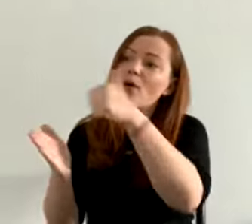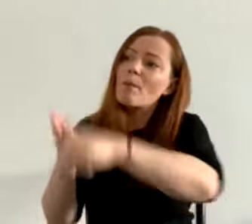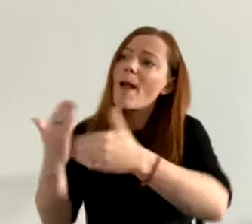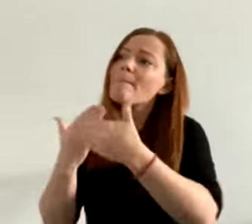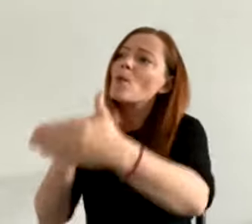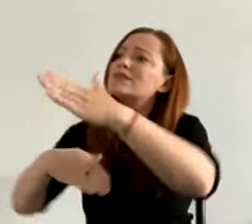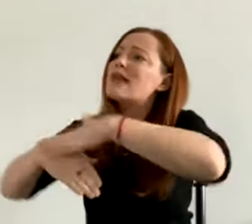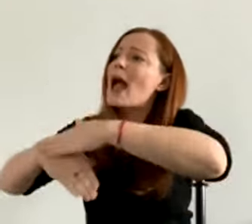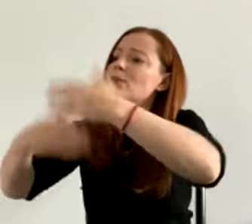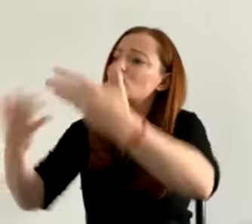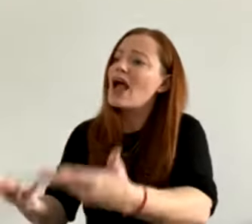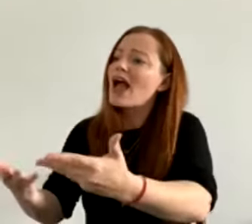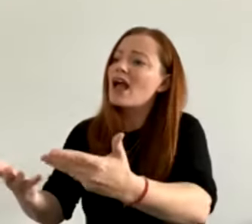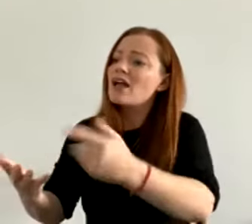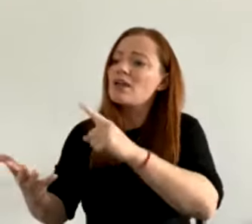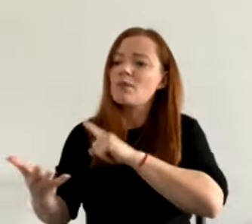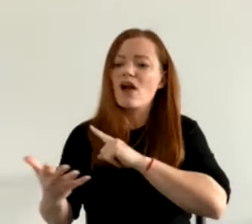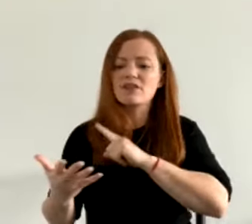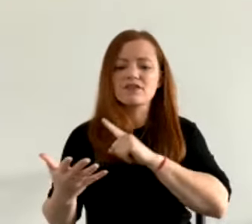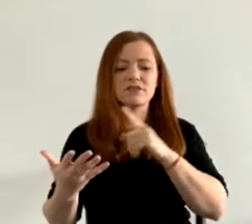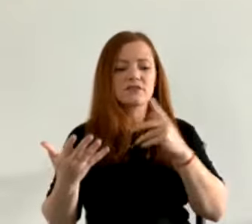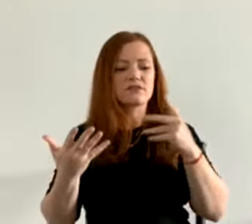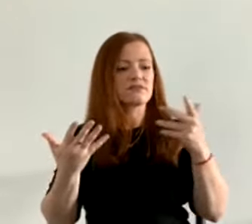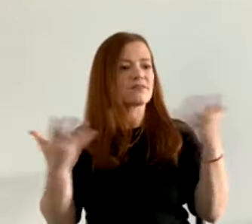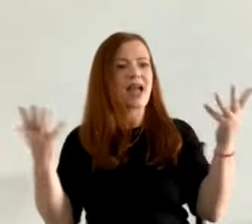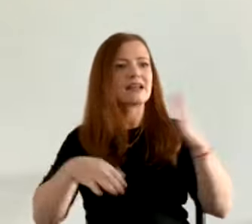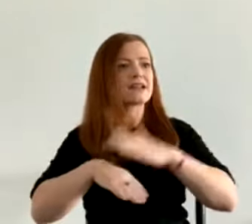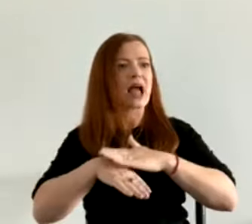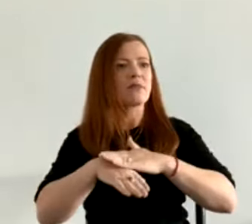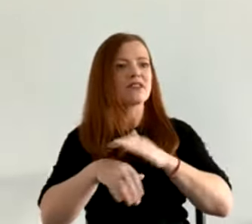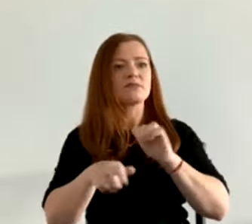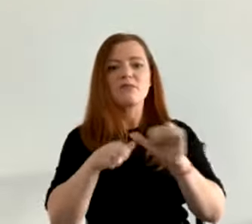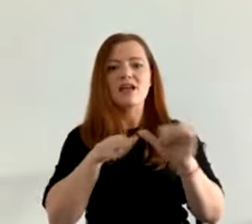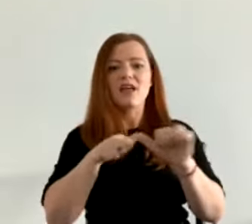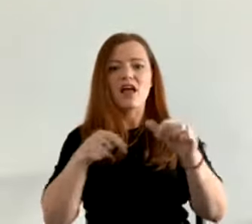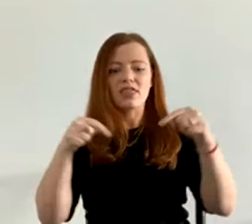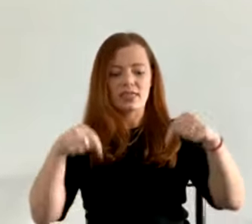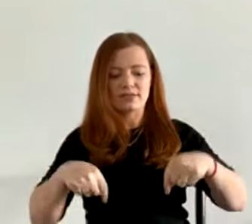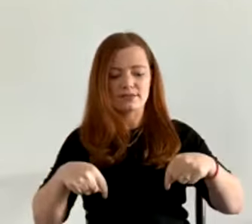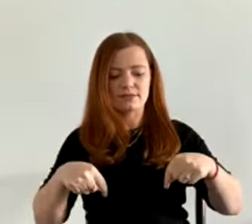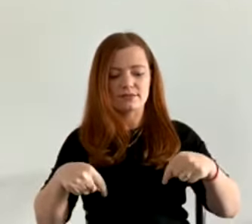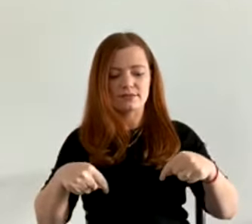day, because any would be preferable to this one.